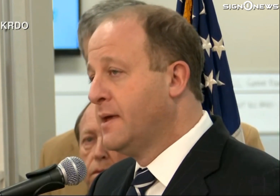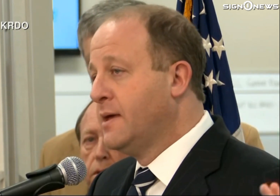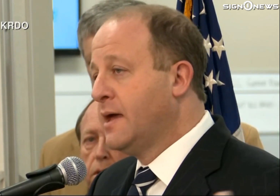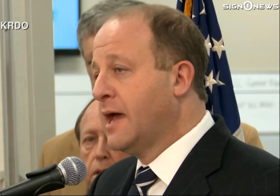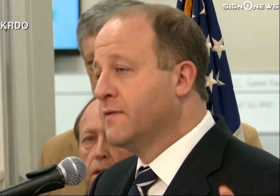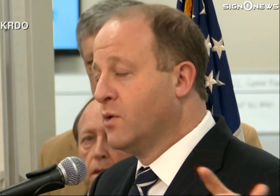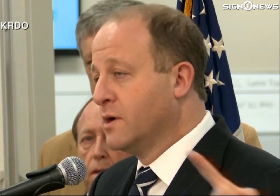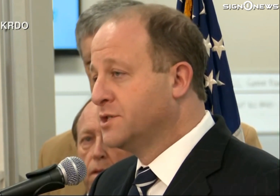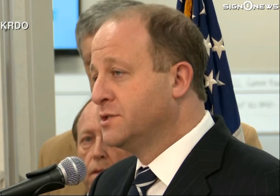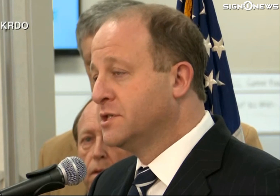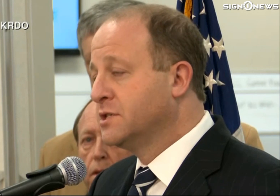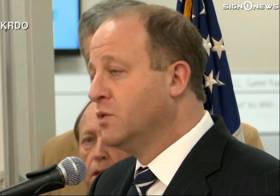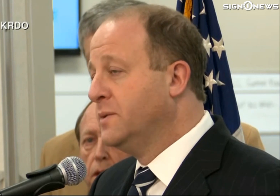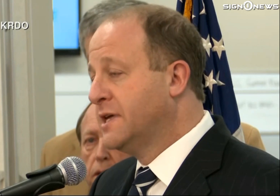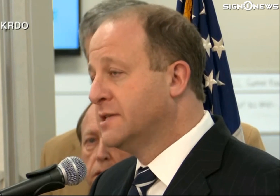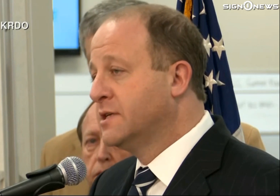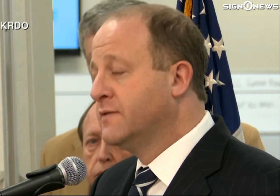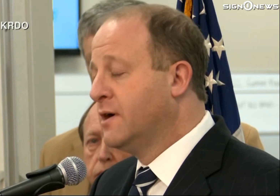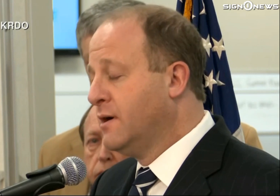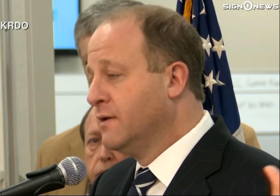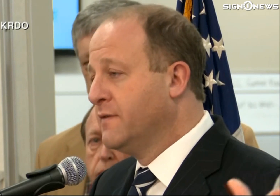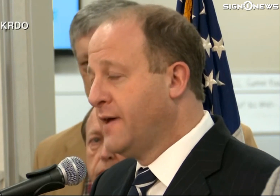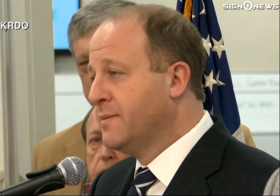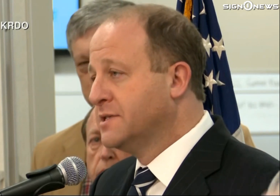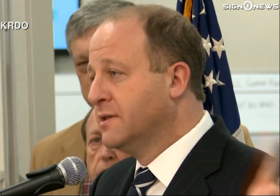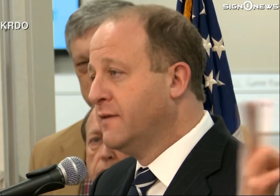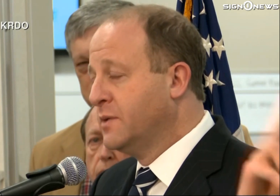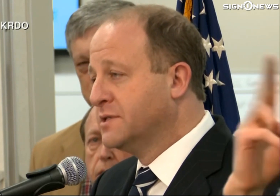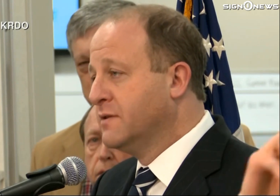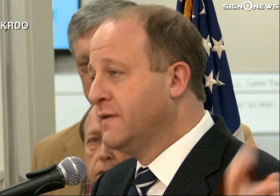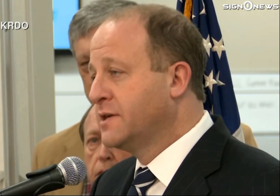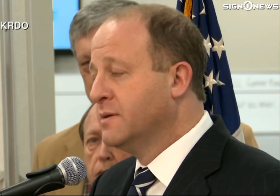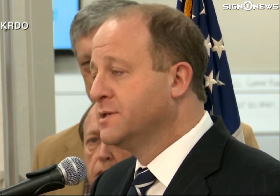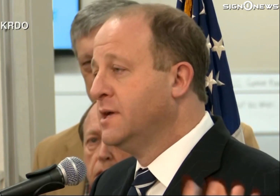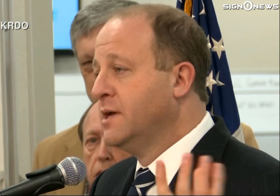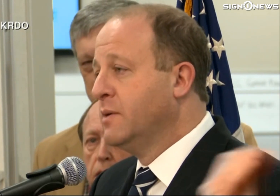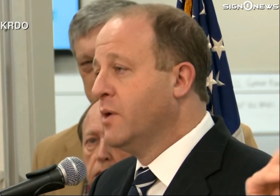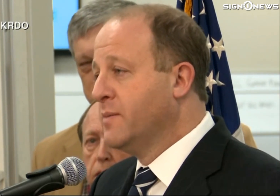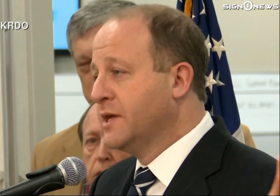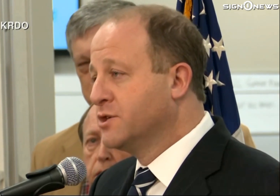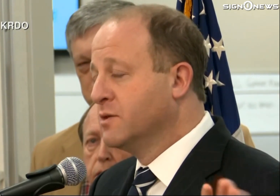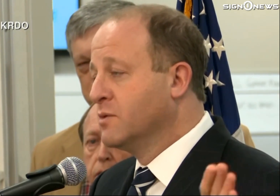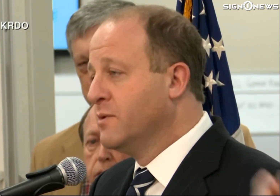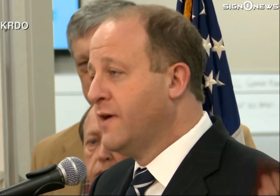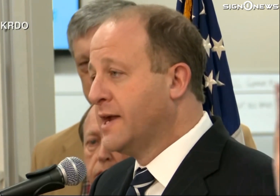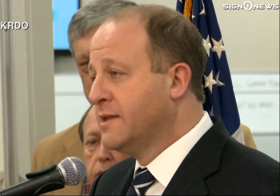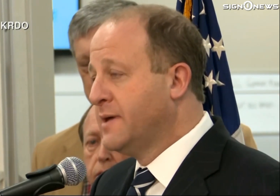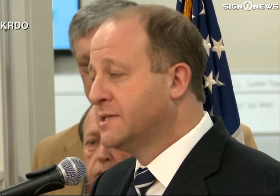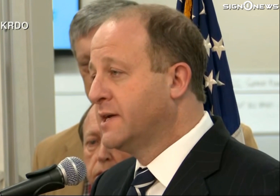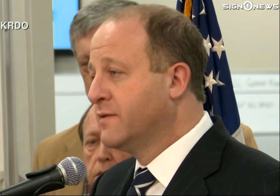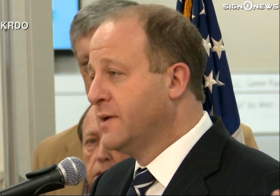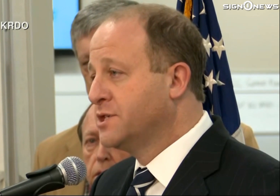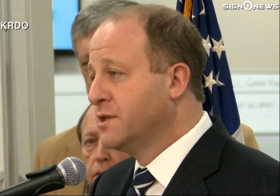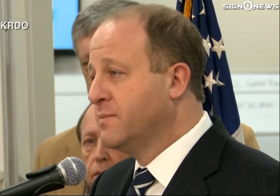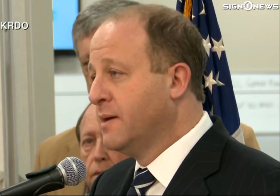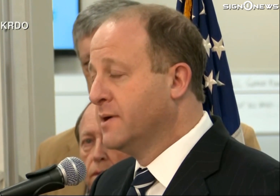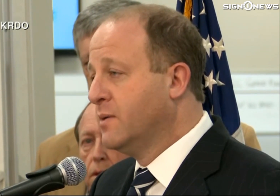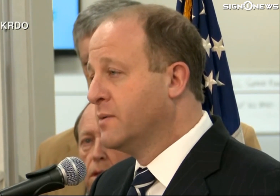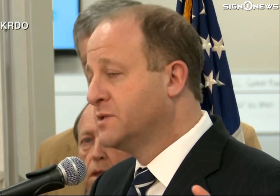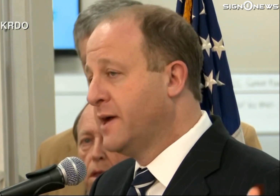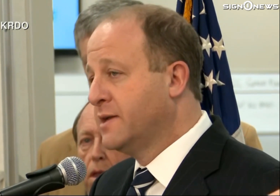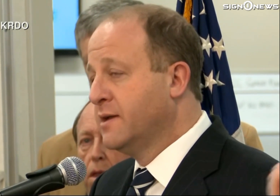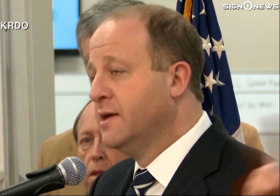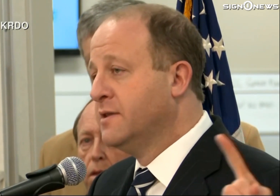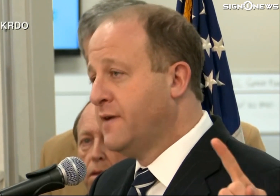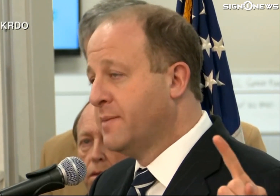come. And of course, just as we'll be sensitive to all of the families and loved ones of the victims, we want to make sure that we're providing the basic information to the public